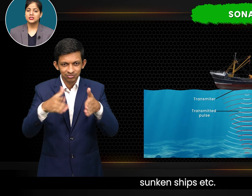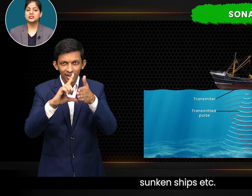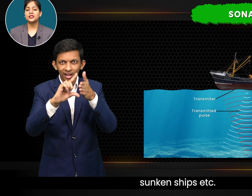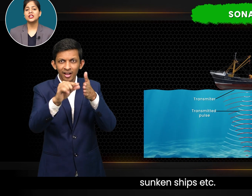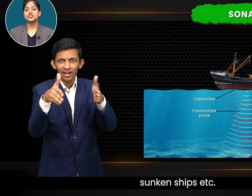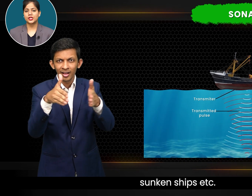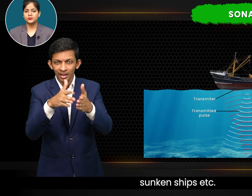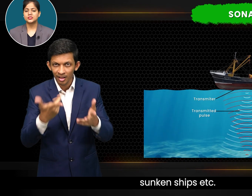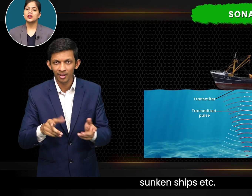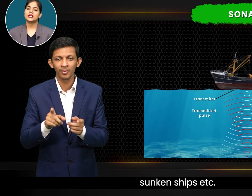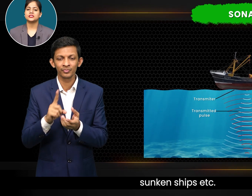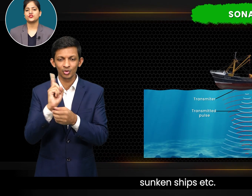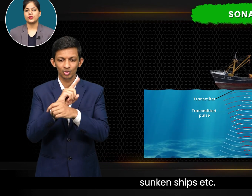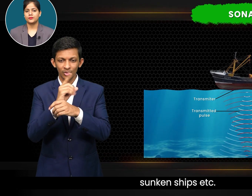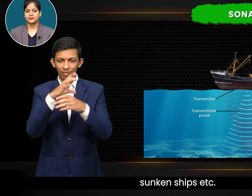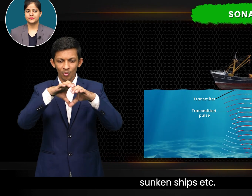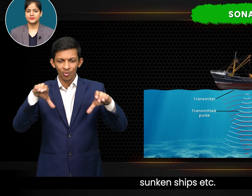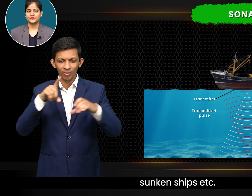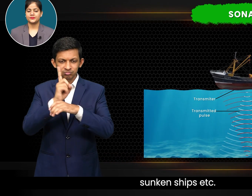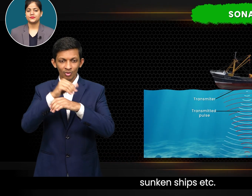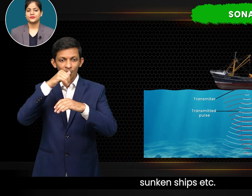icebergs, sunken ships, etc.